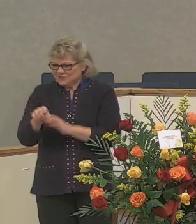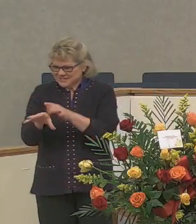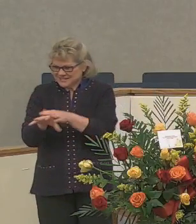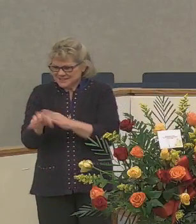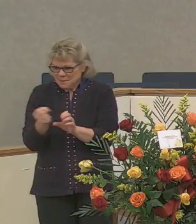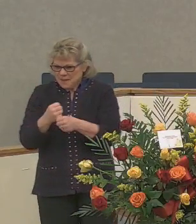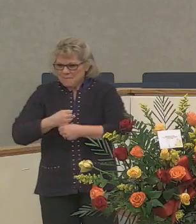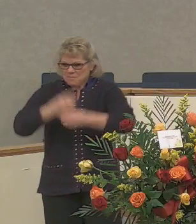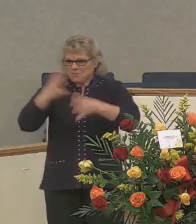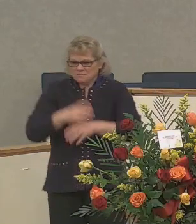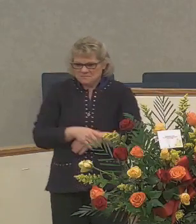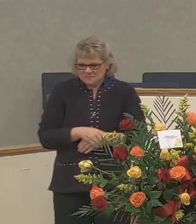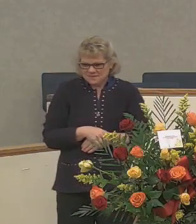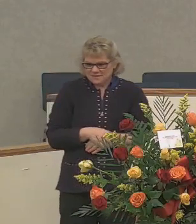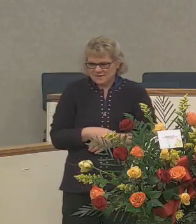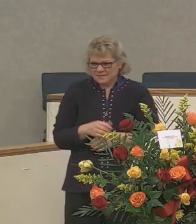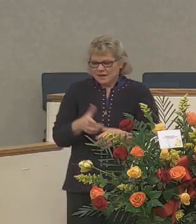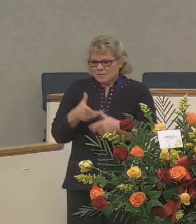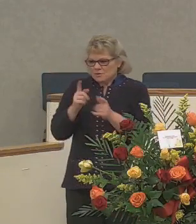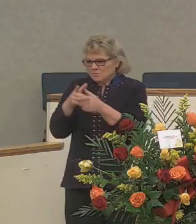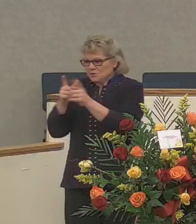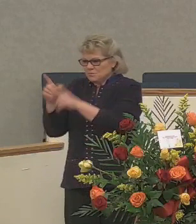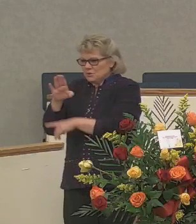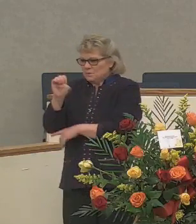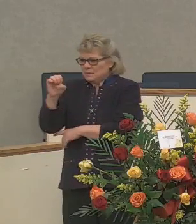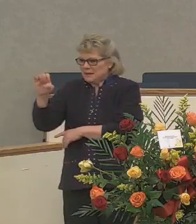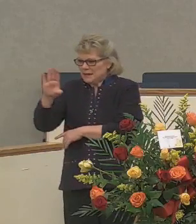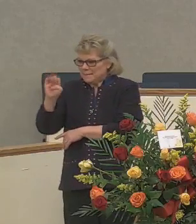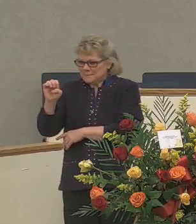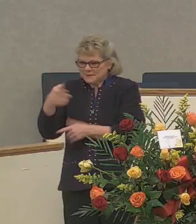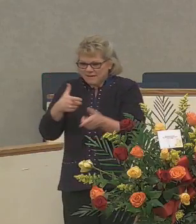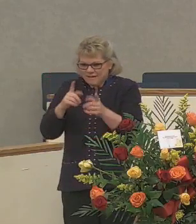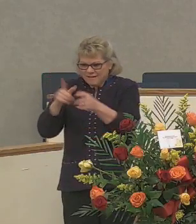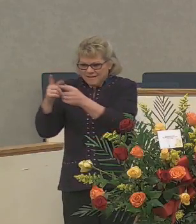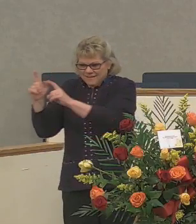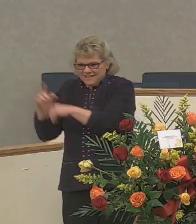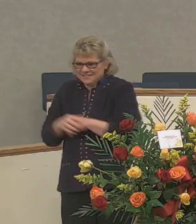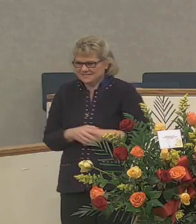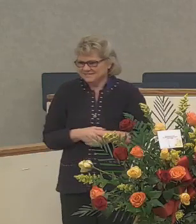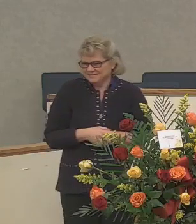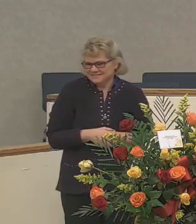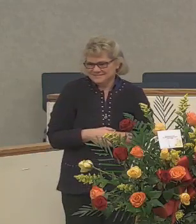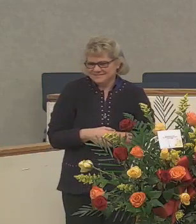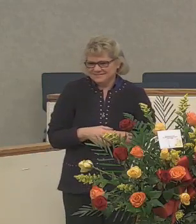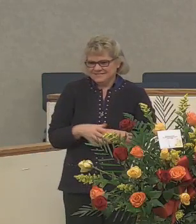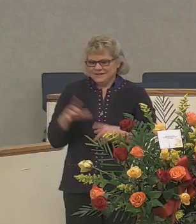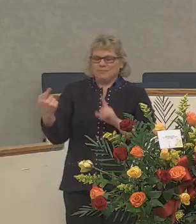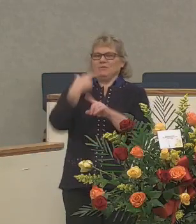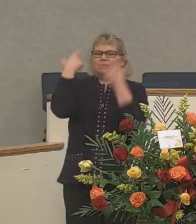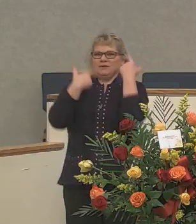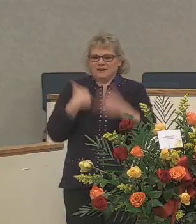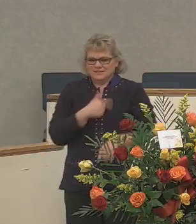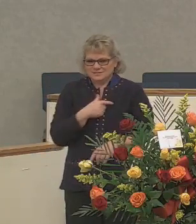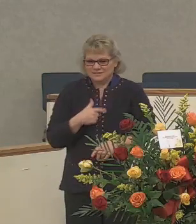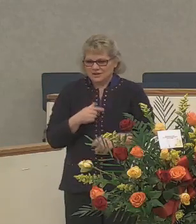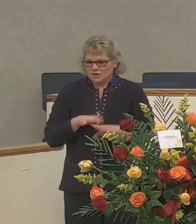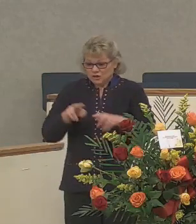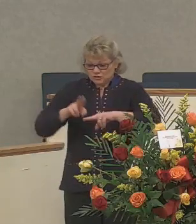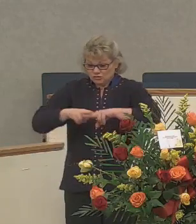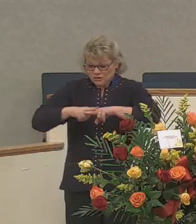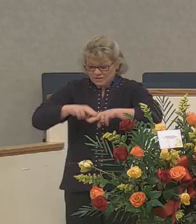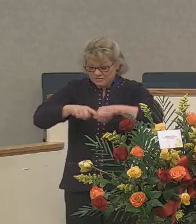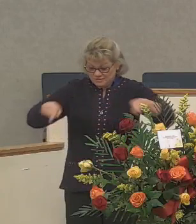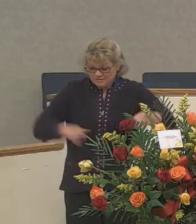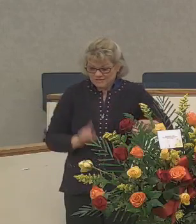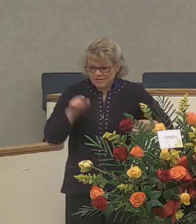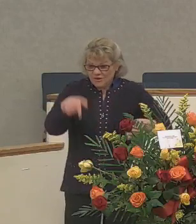us running around shooting our BB gun at everything that moved, including ourselves. Or how we crossed the train tracks